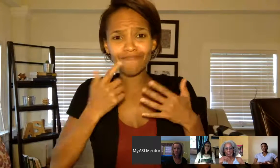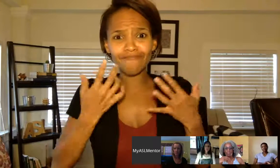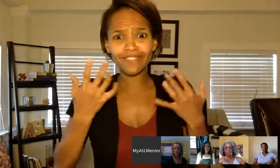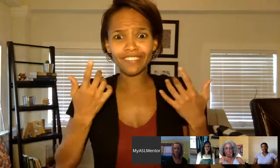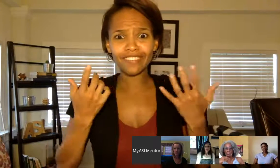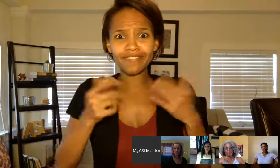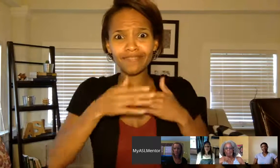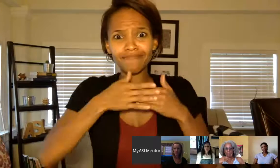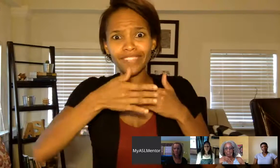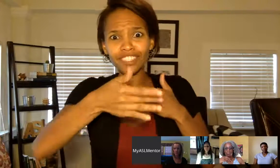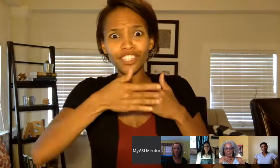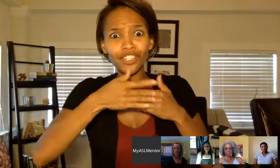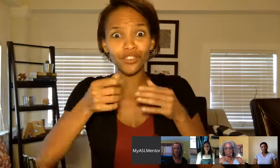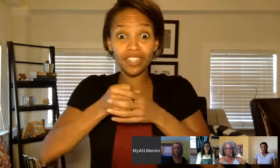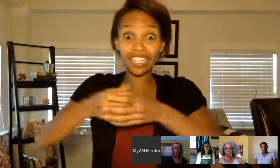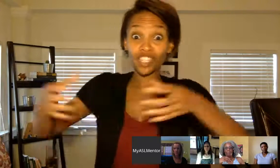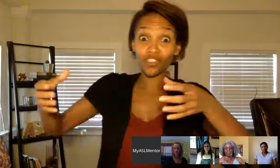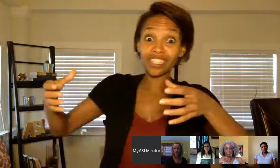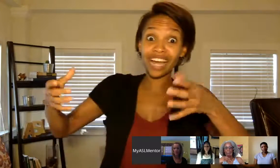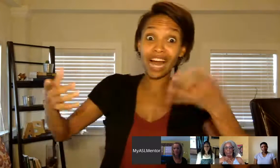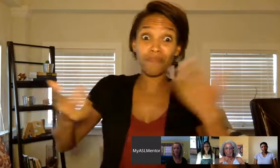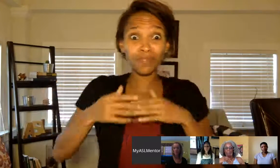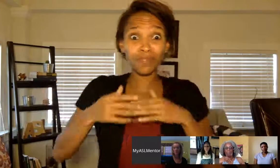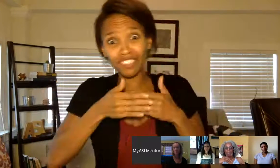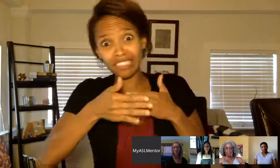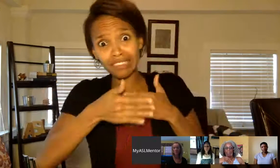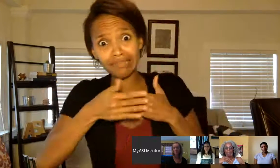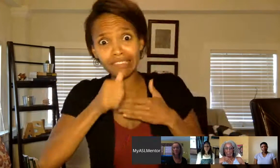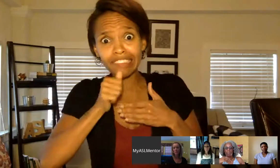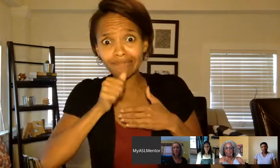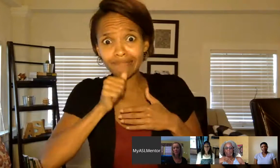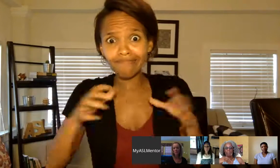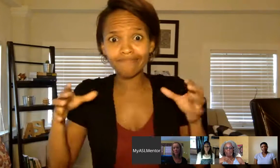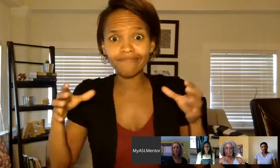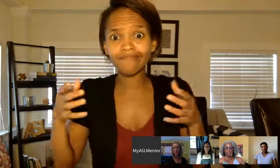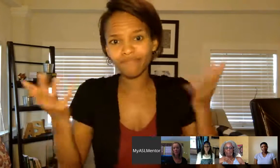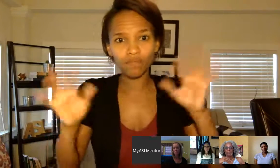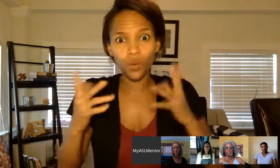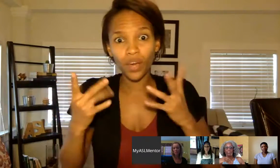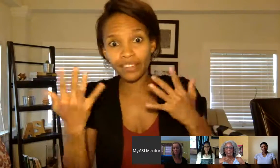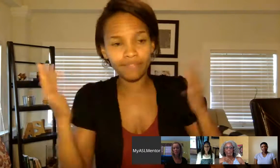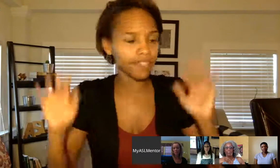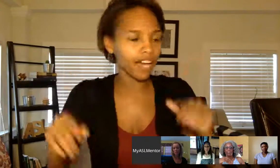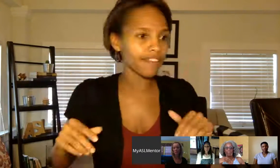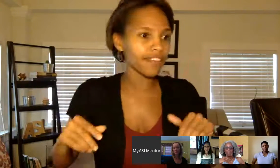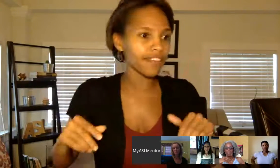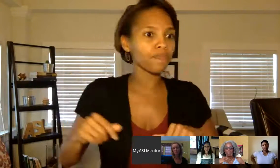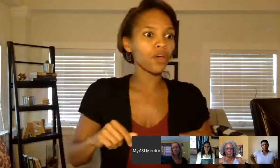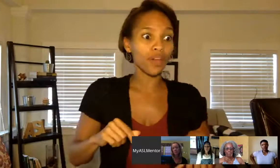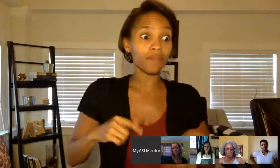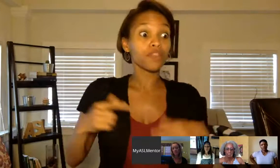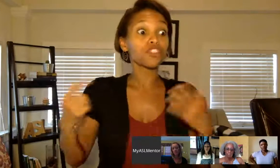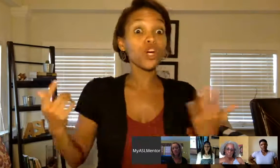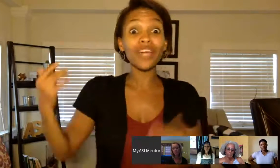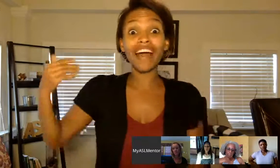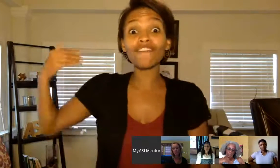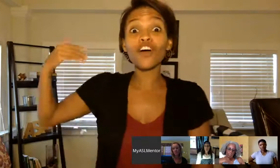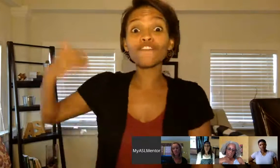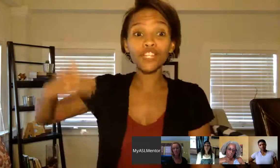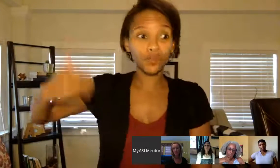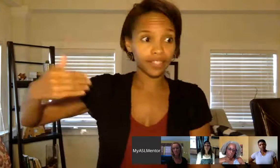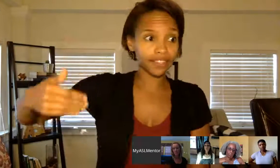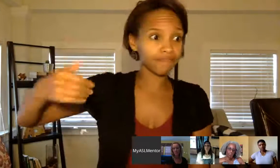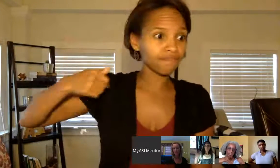know, until this happens, we have to just, you know, wait, kind of thing. Okay, so we